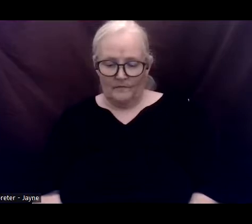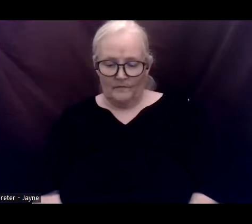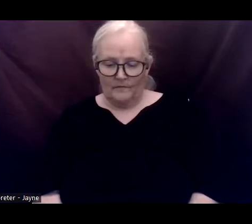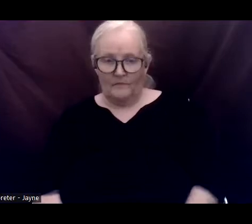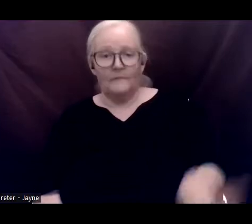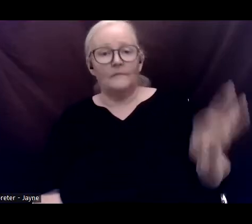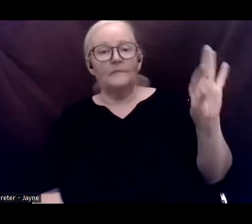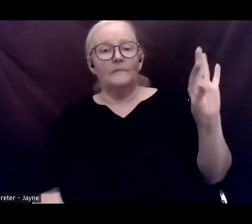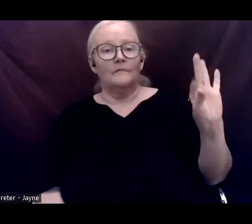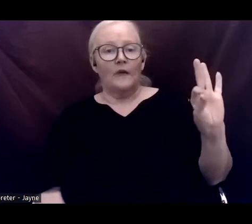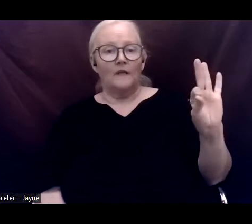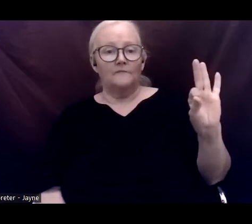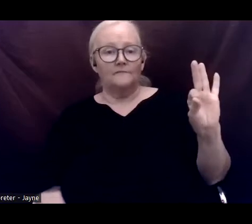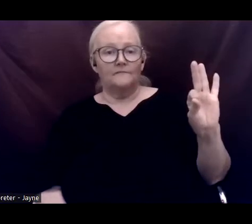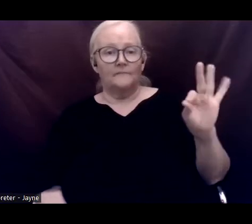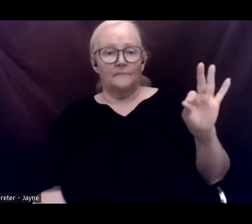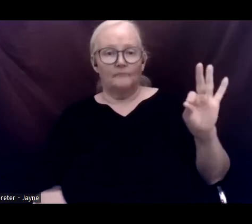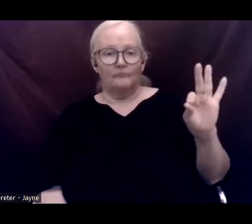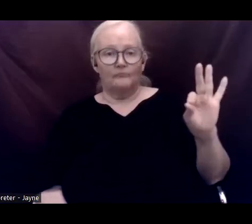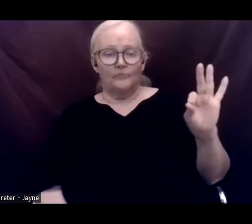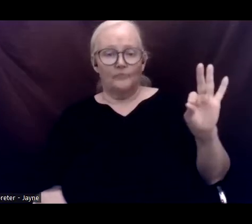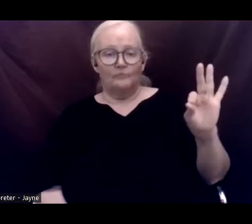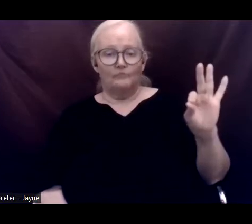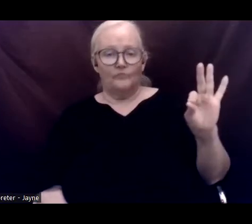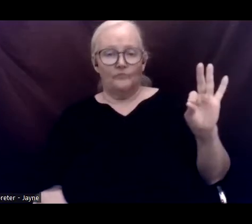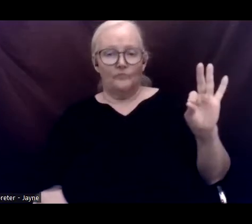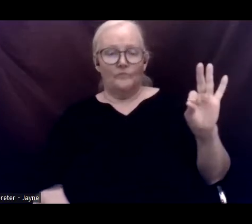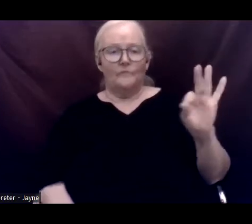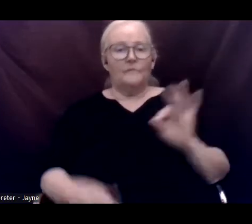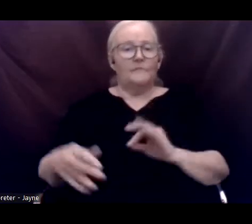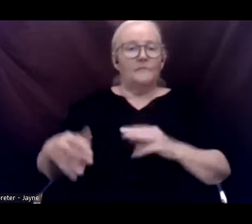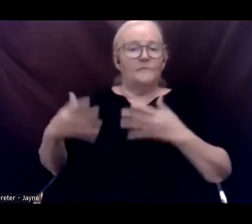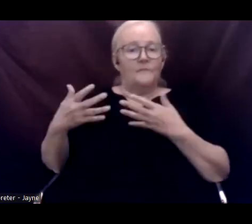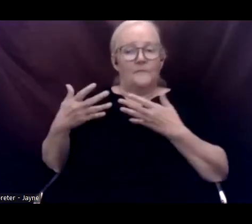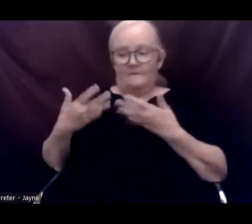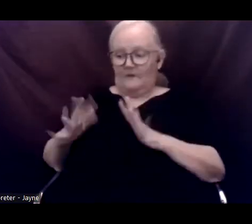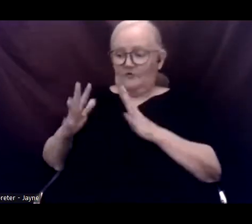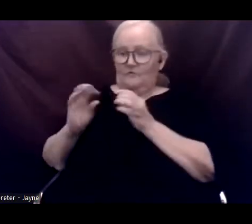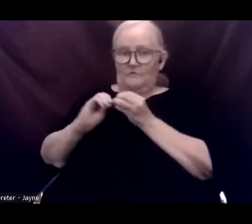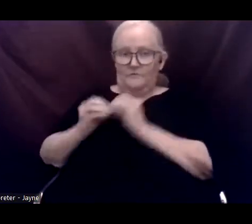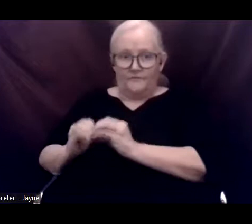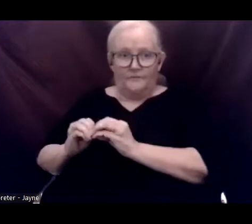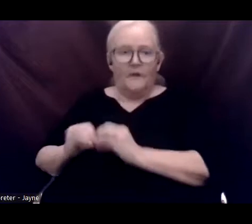By knot of nine, what's worked is mine.